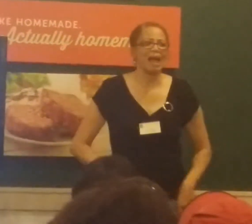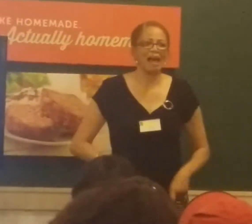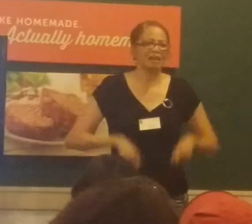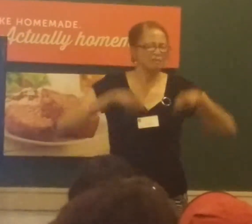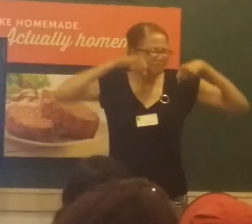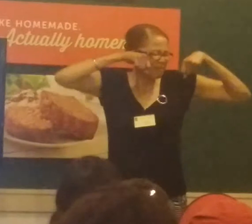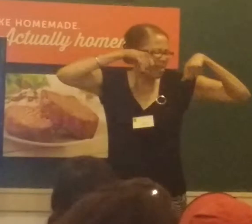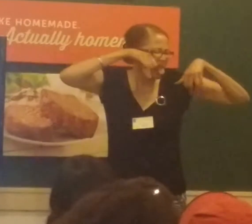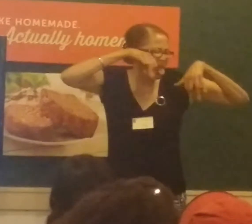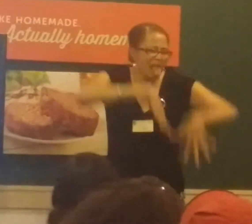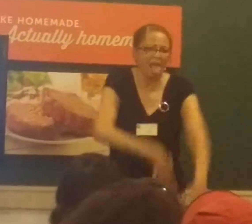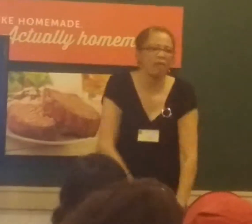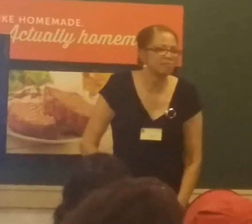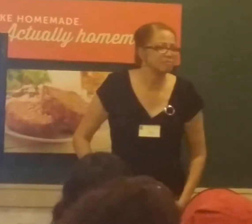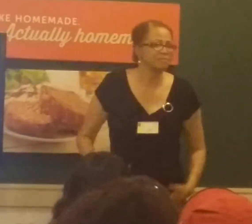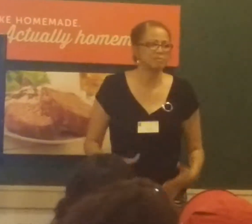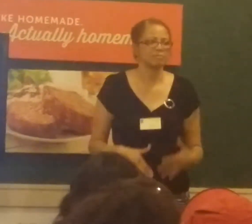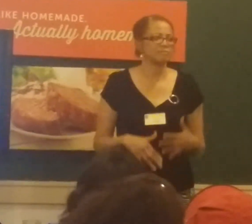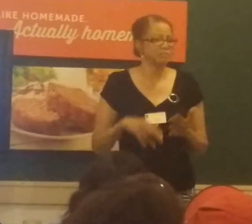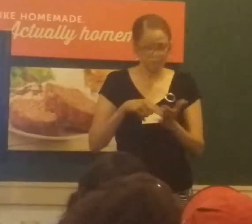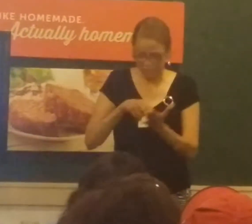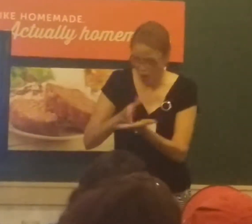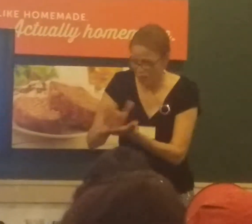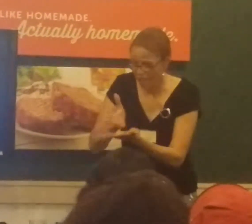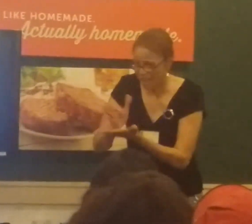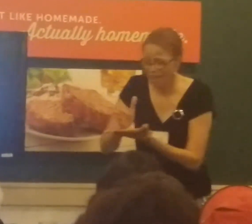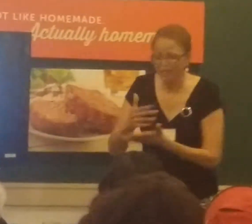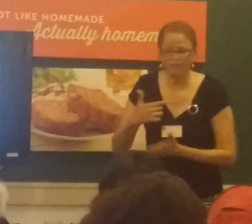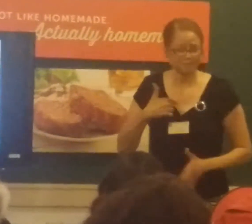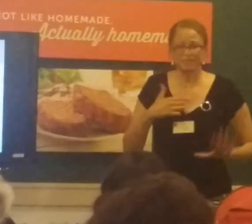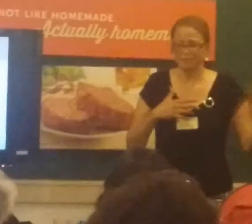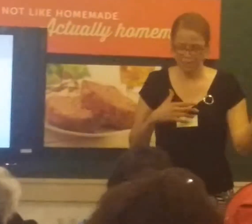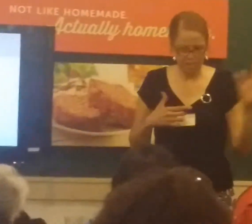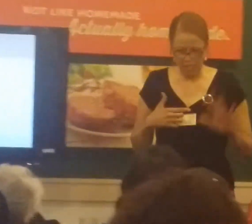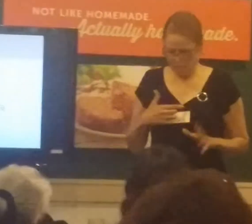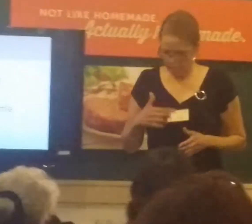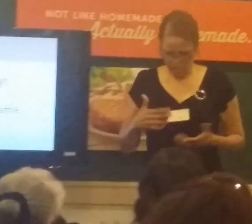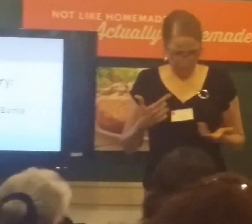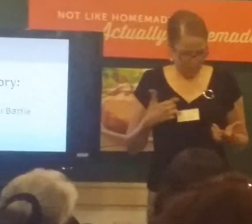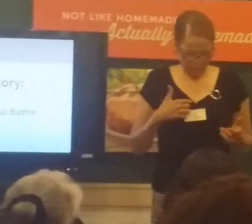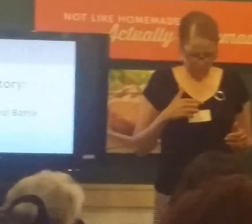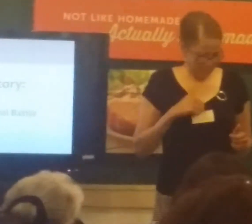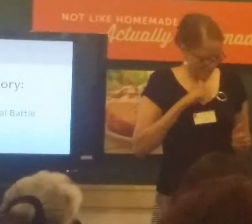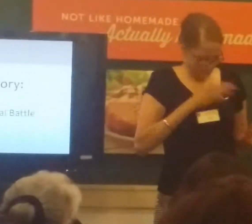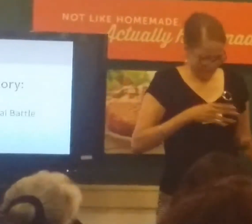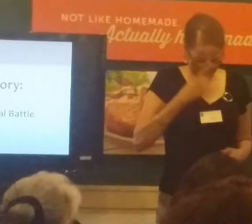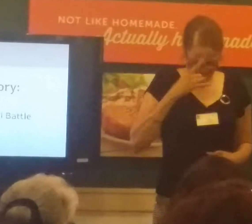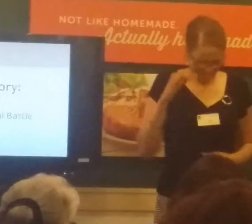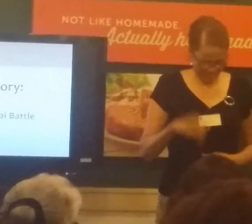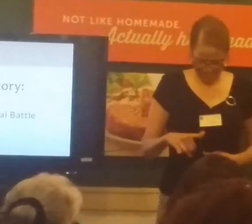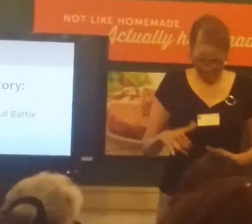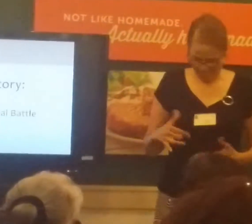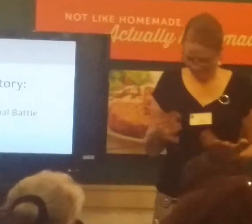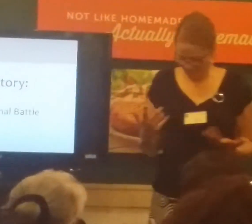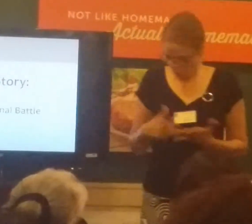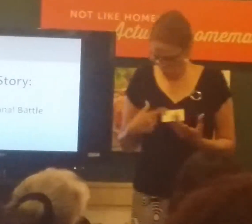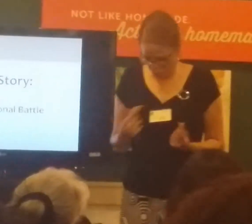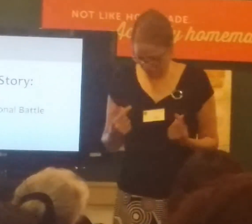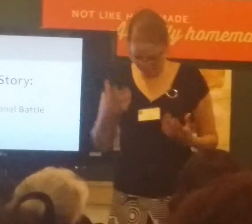when I had another test, I cried, I bawled. And people say, I'm okay. I'm like, yes, I'm fine. I wasn't prepared for this. What do